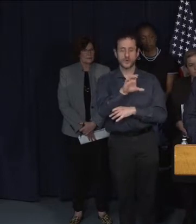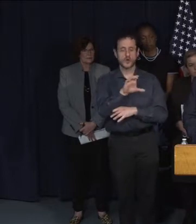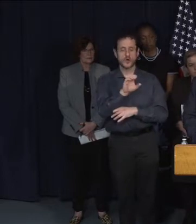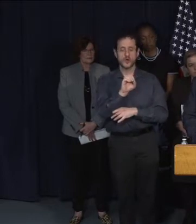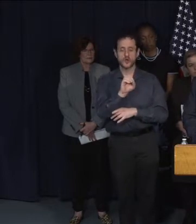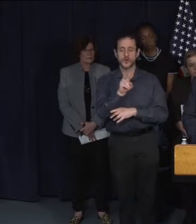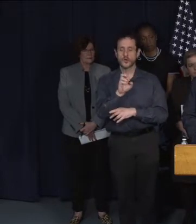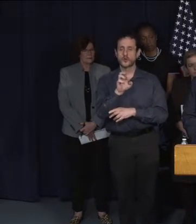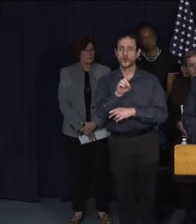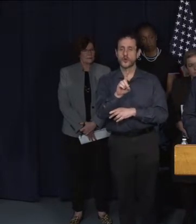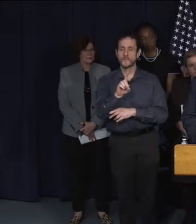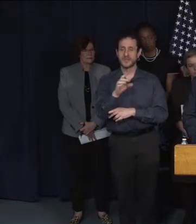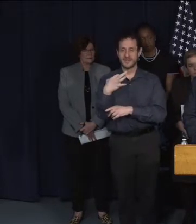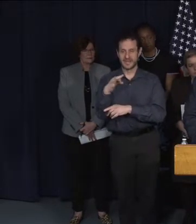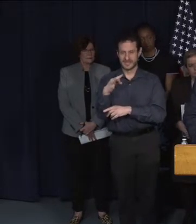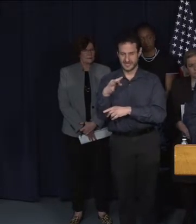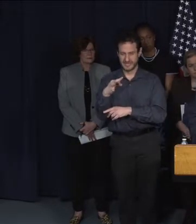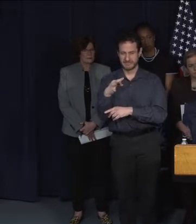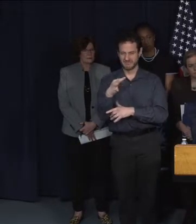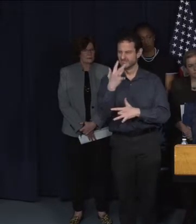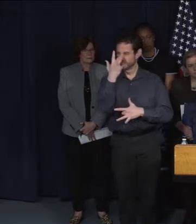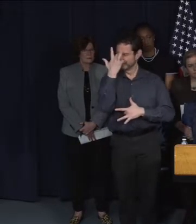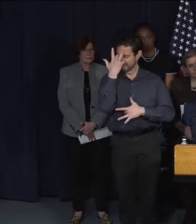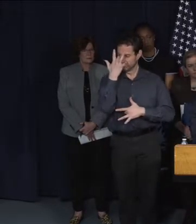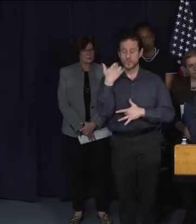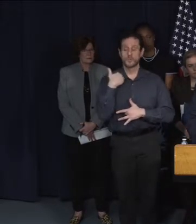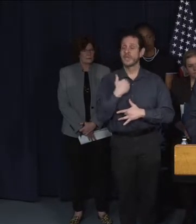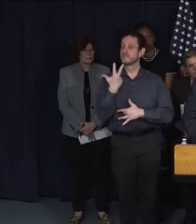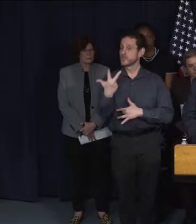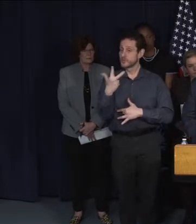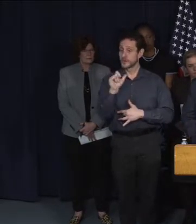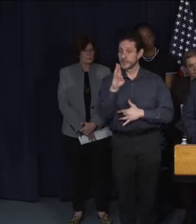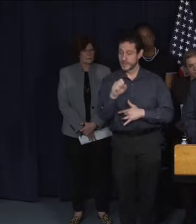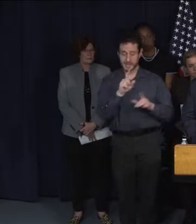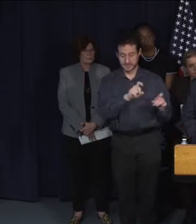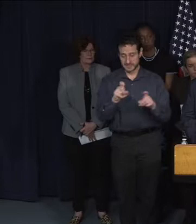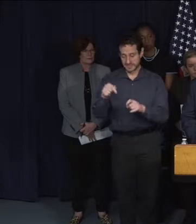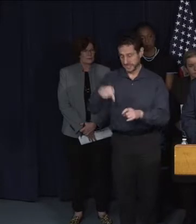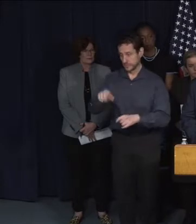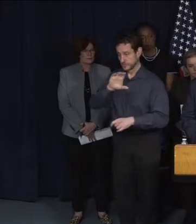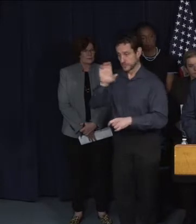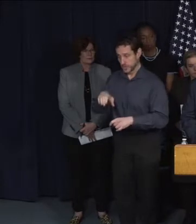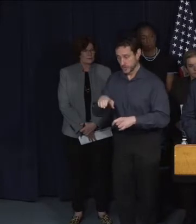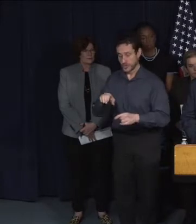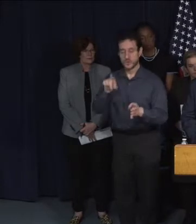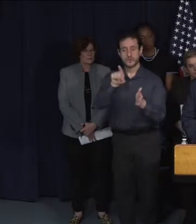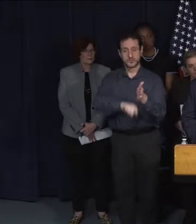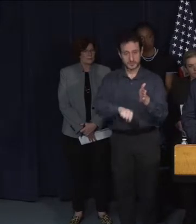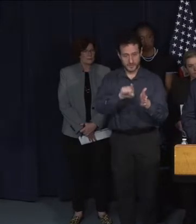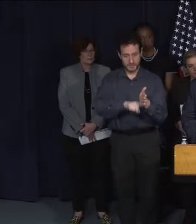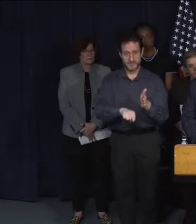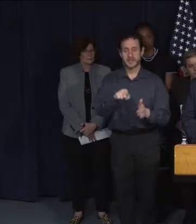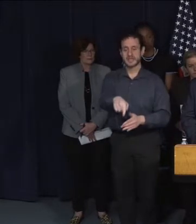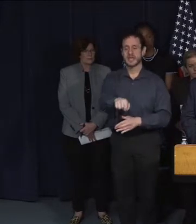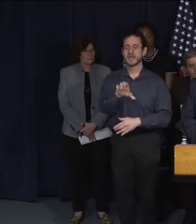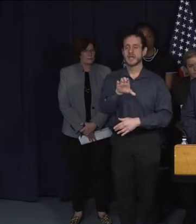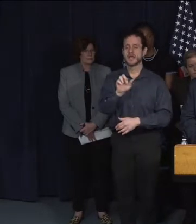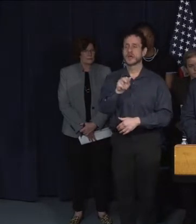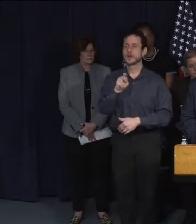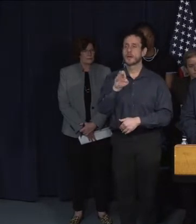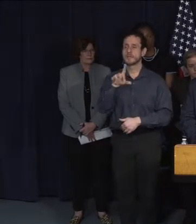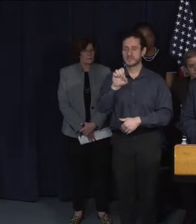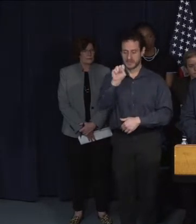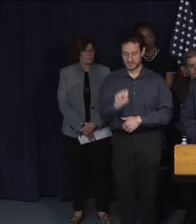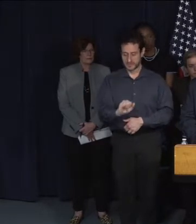that capability. And now we have three testing labs in Chicago, in Springfield, and in Carbondale, all with